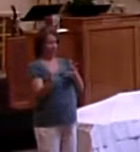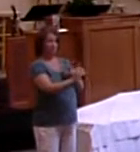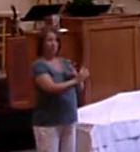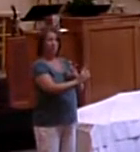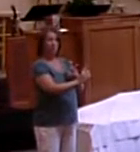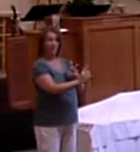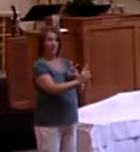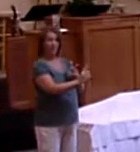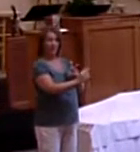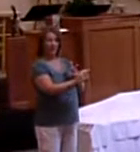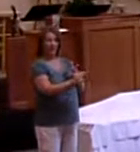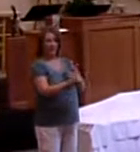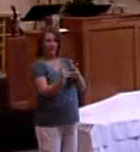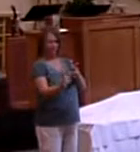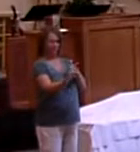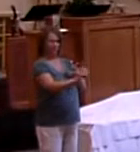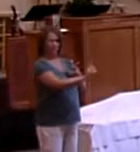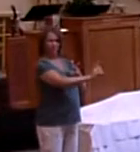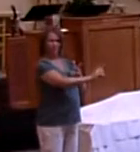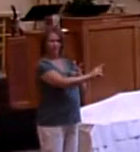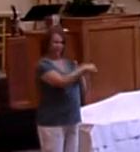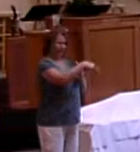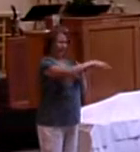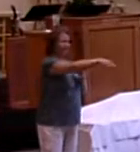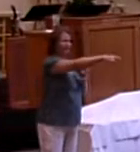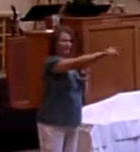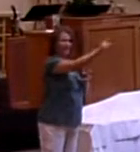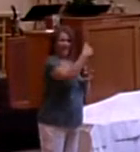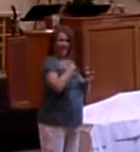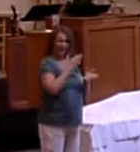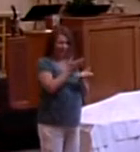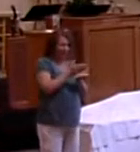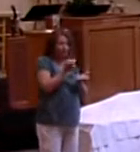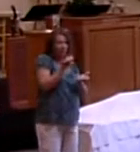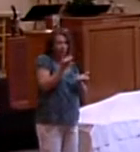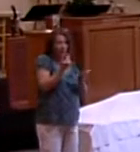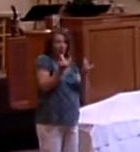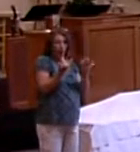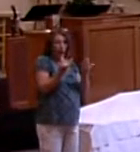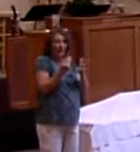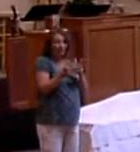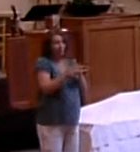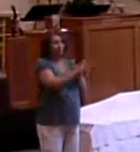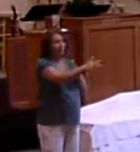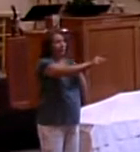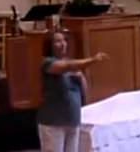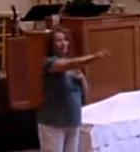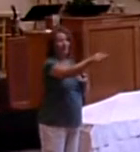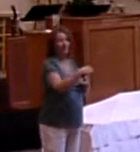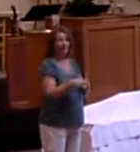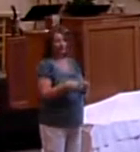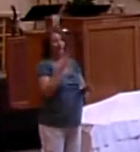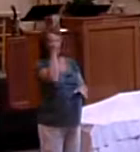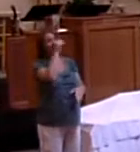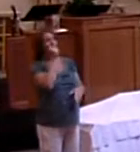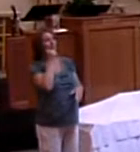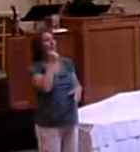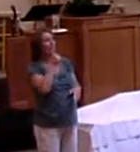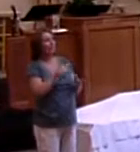and kind of just kept going on the gravel road. We're like cruising along, and I stopped for a minute, and I guess she turned around and looked at me,